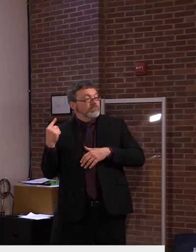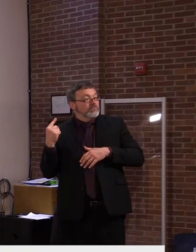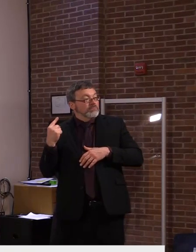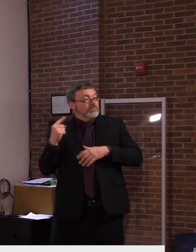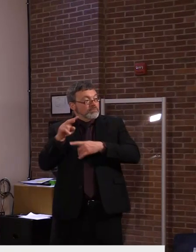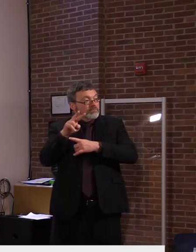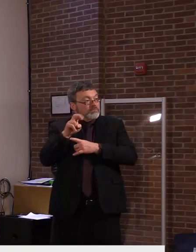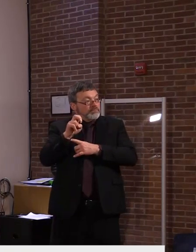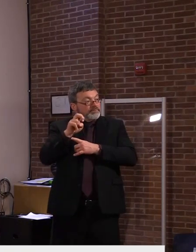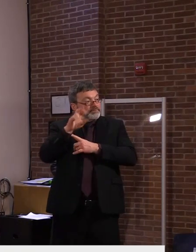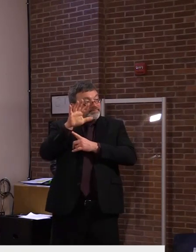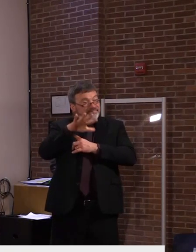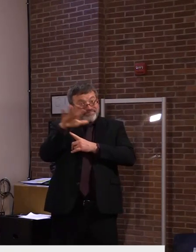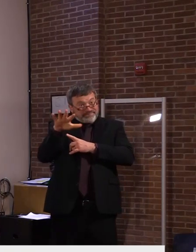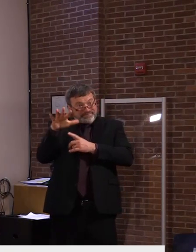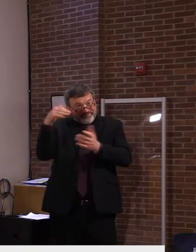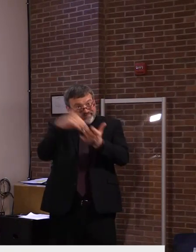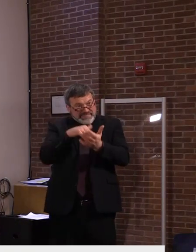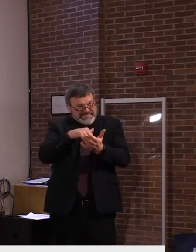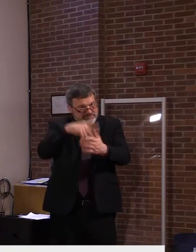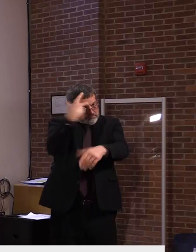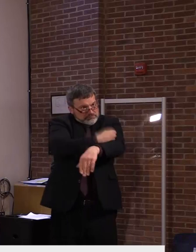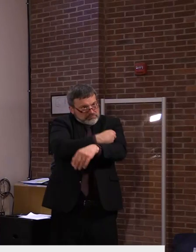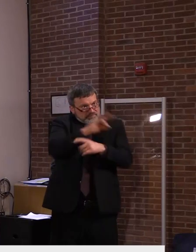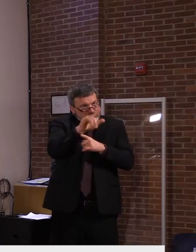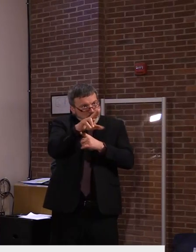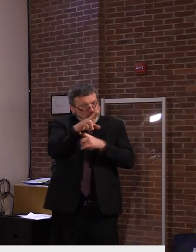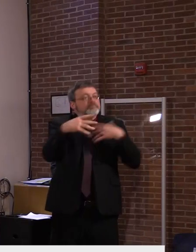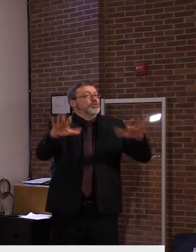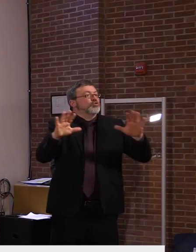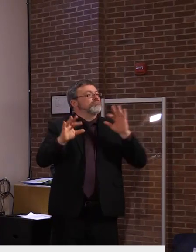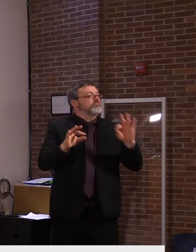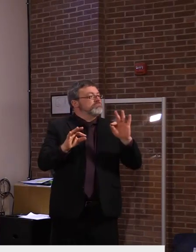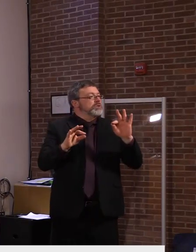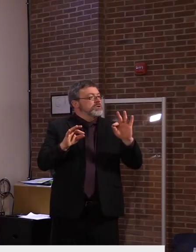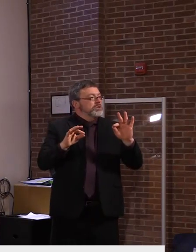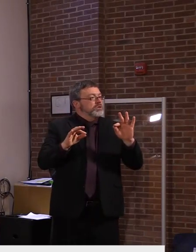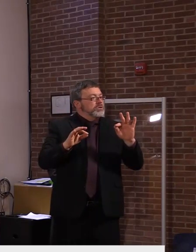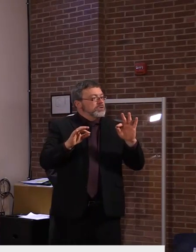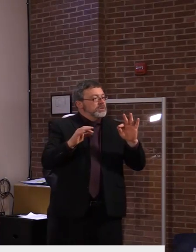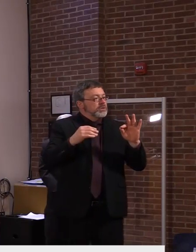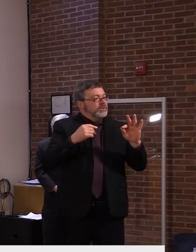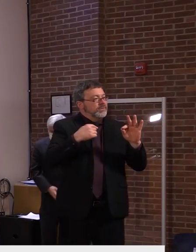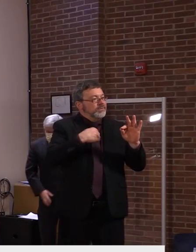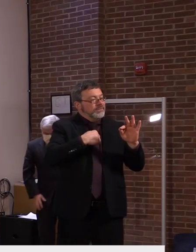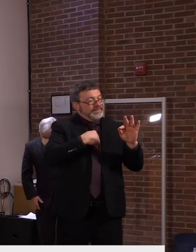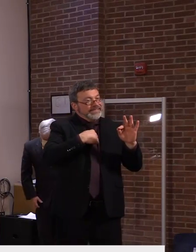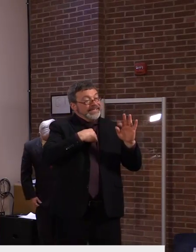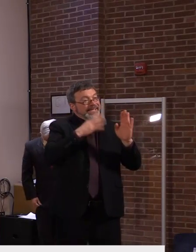administered. The largest gap seems to be in those ages 18 to 64.